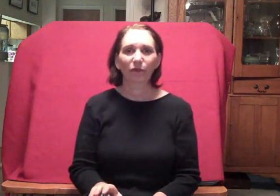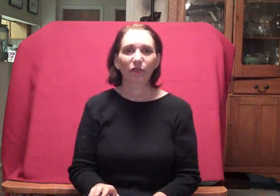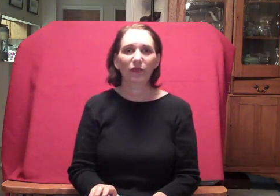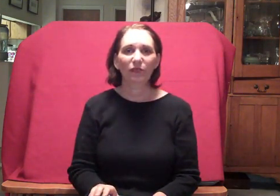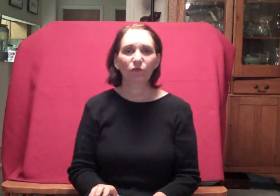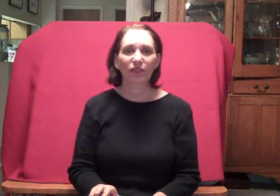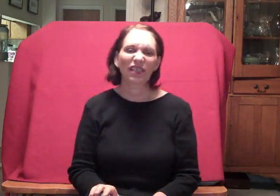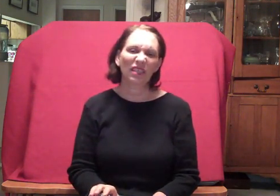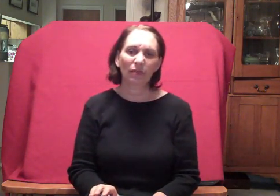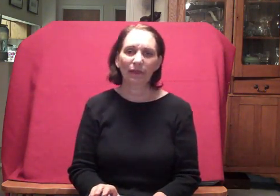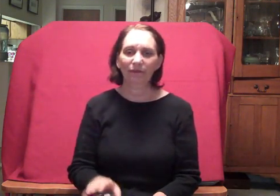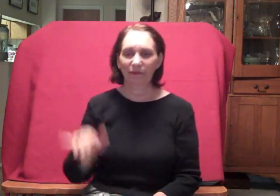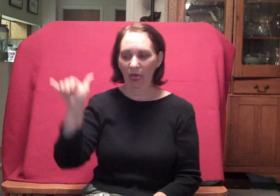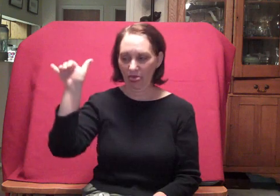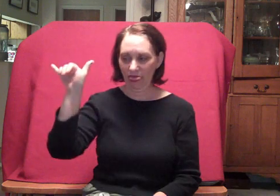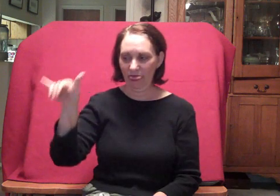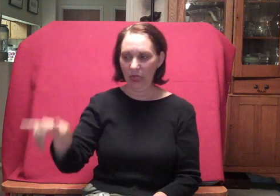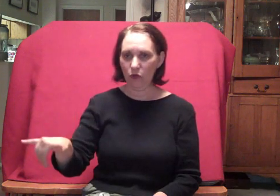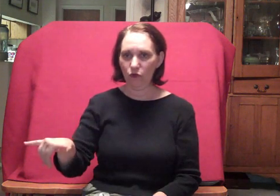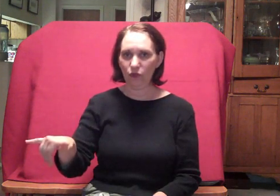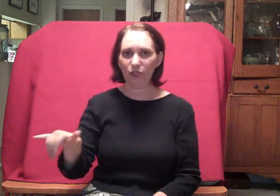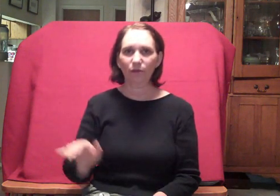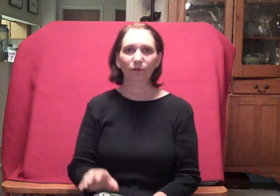Which makes more sense to me. Those.